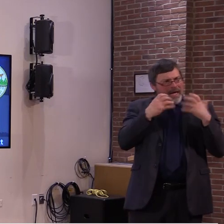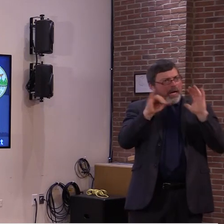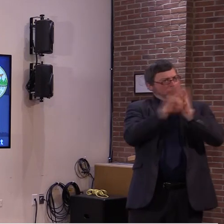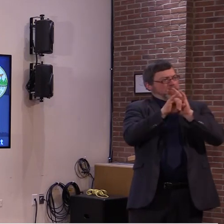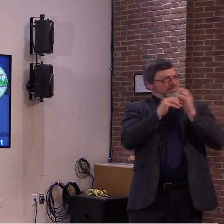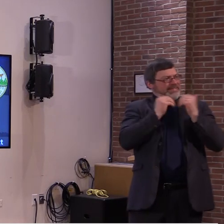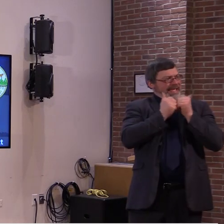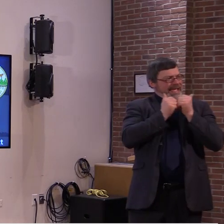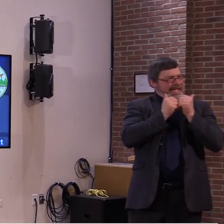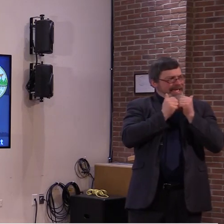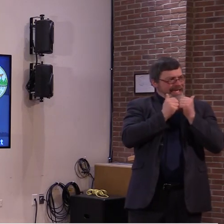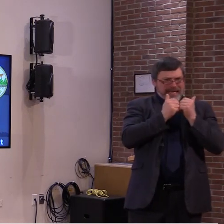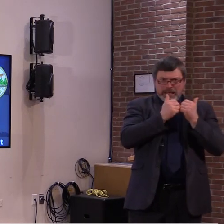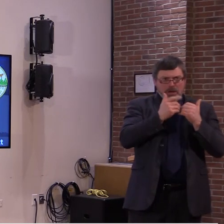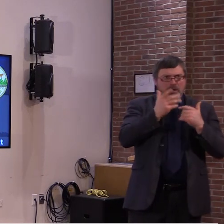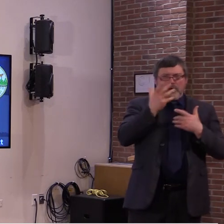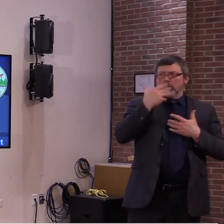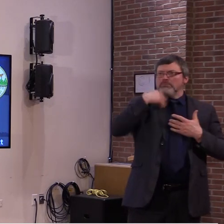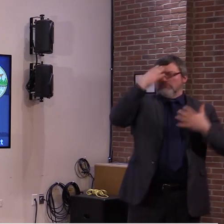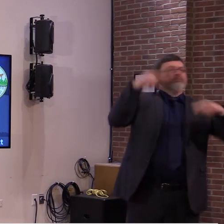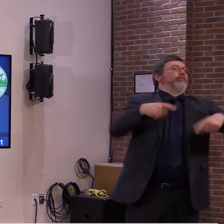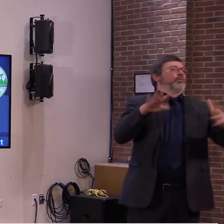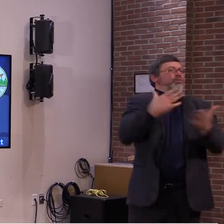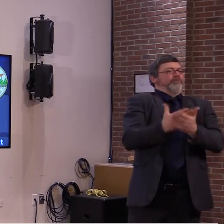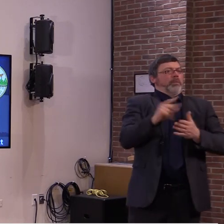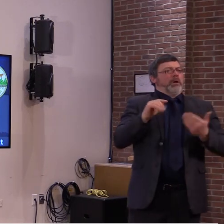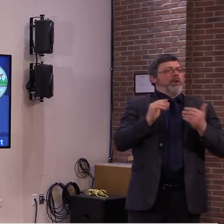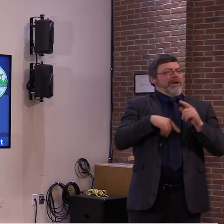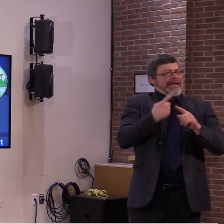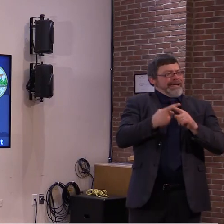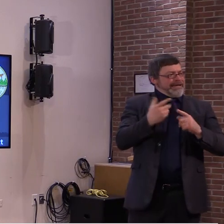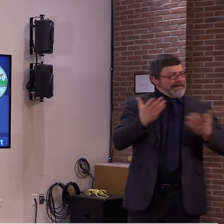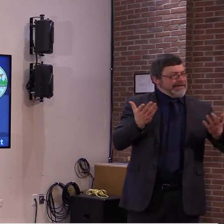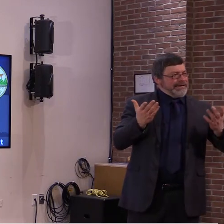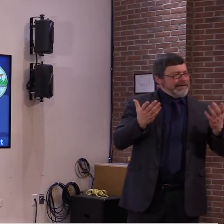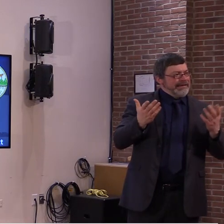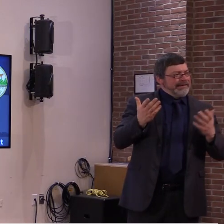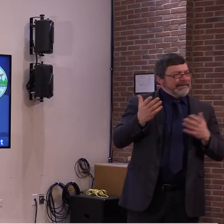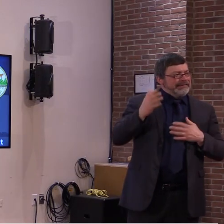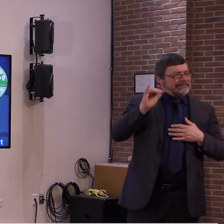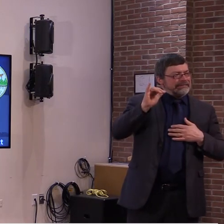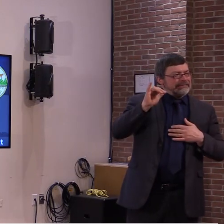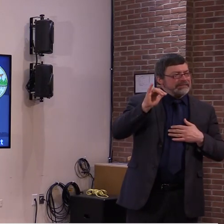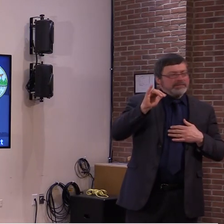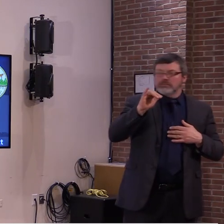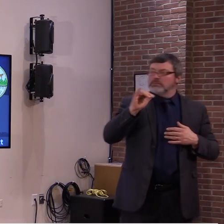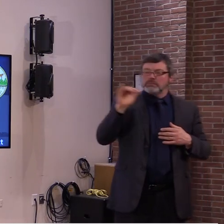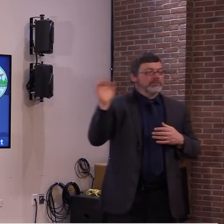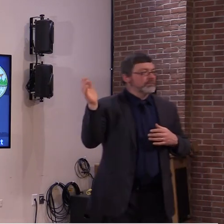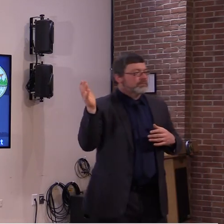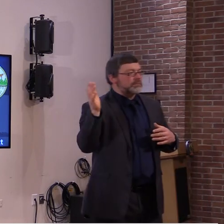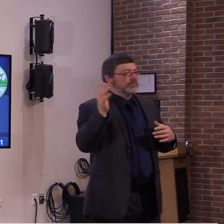to... The Saratoga, not Syracuse. Oh, I said Syracuse. Well, they'll get it too at some point.